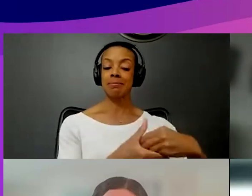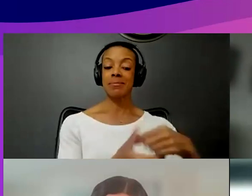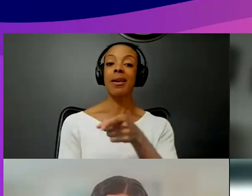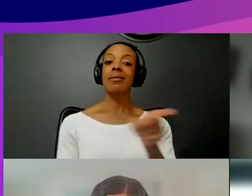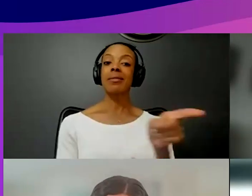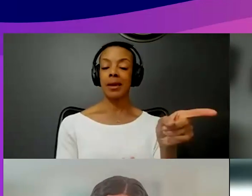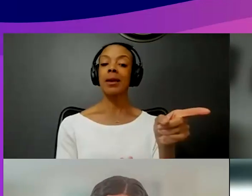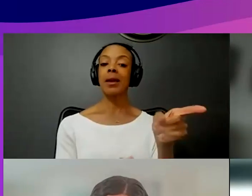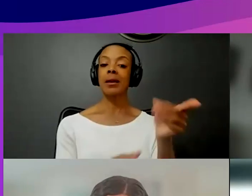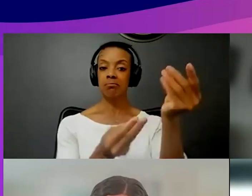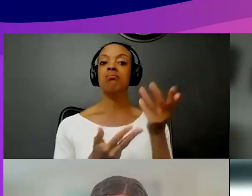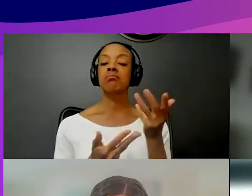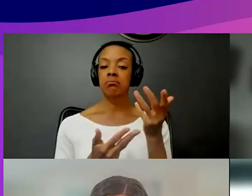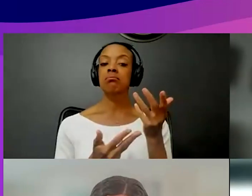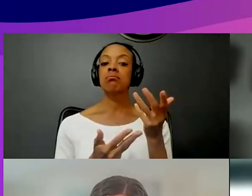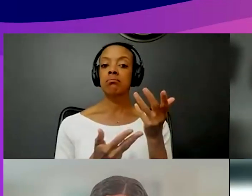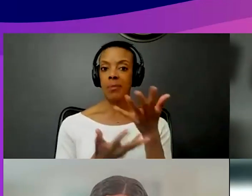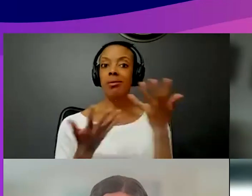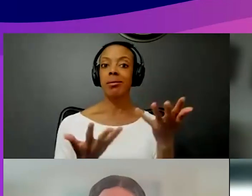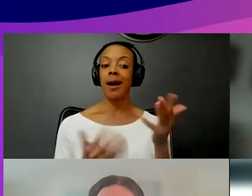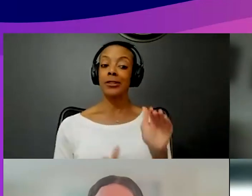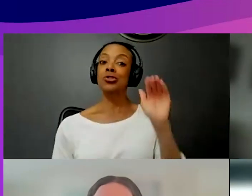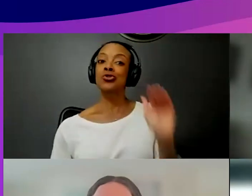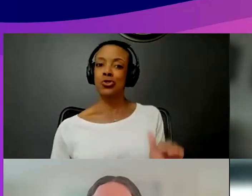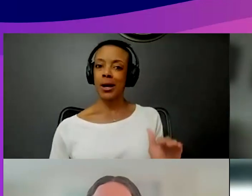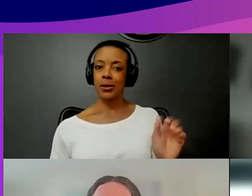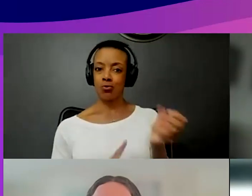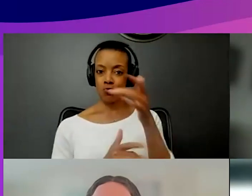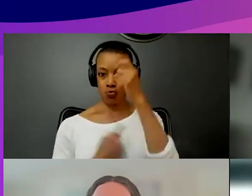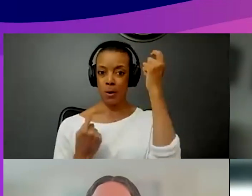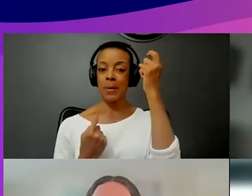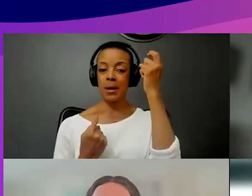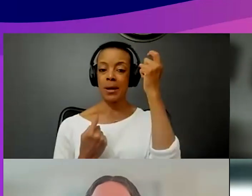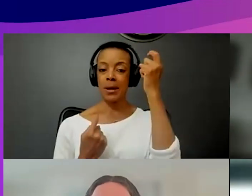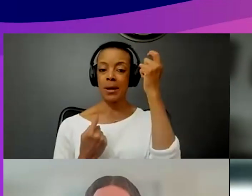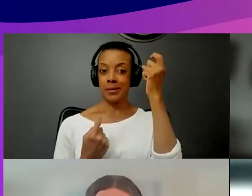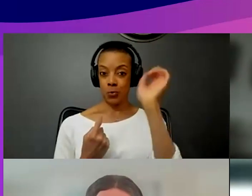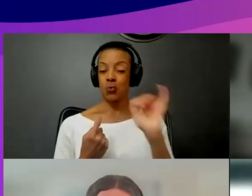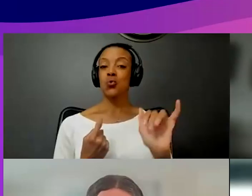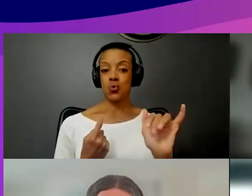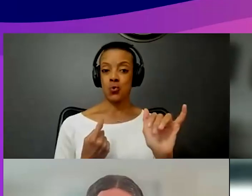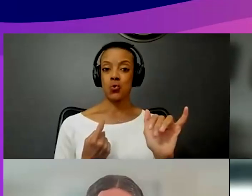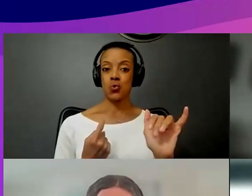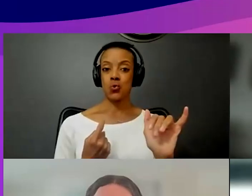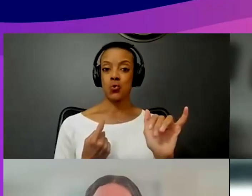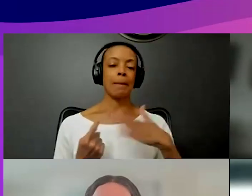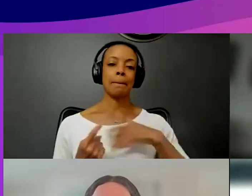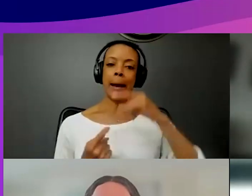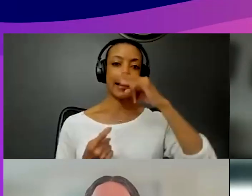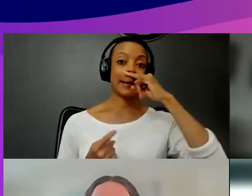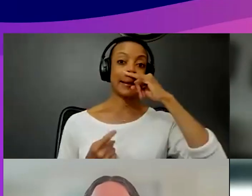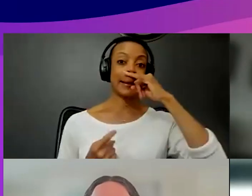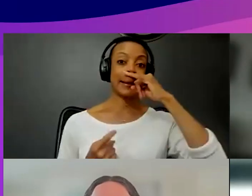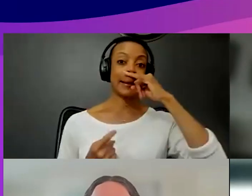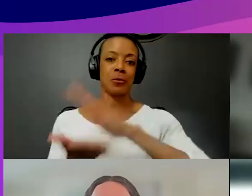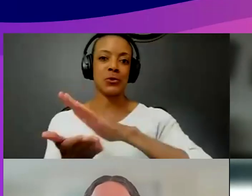discuss a lot of childhood trauma as well. So not just, sorry, my kids are just getting home from school and they're